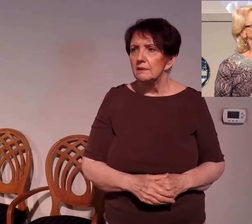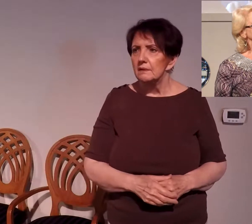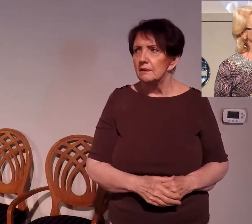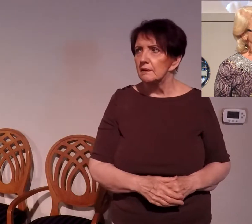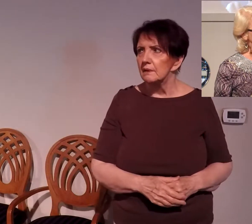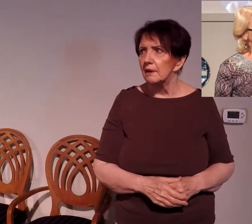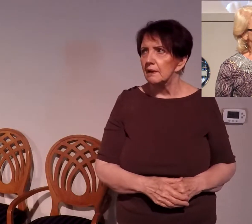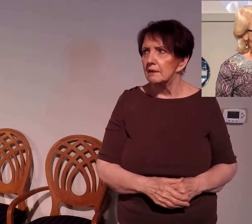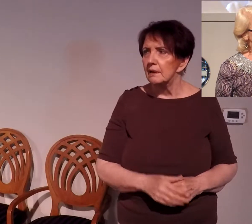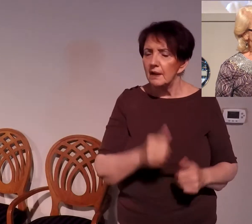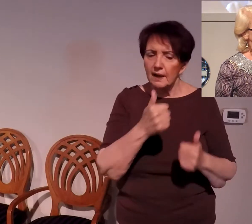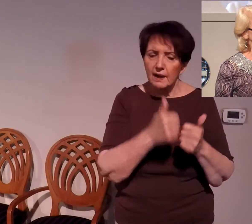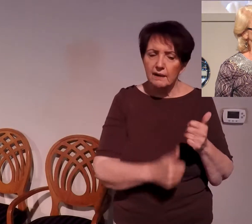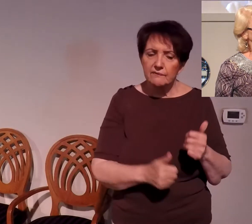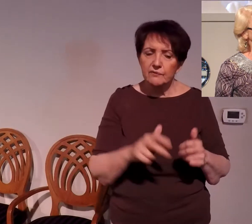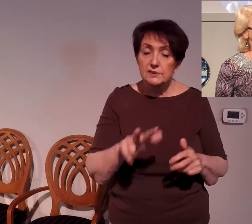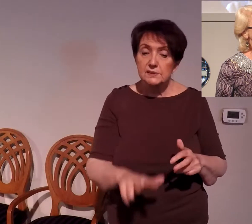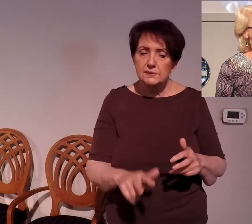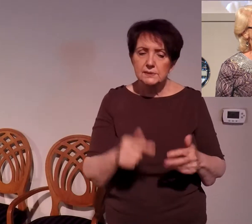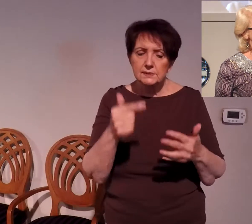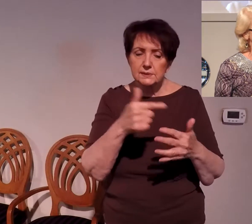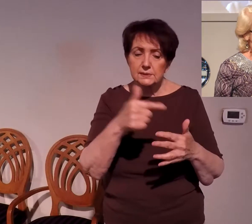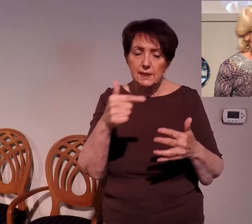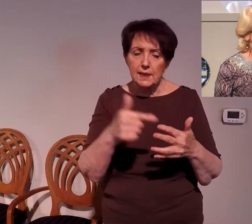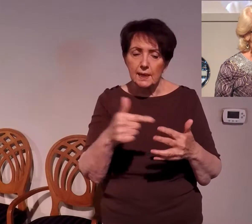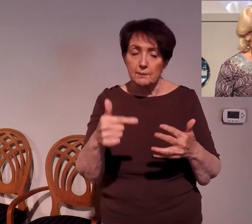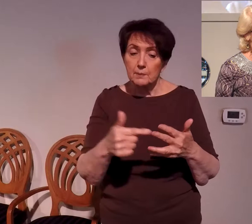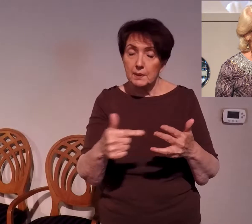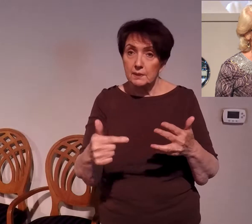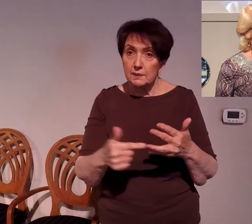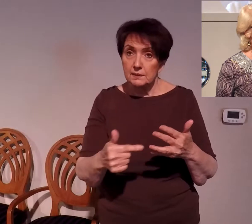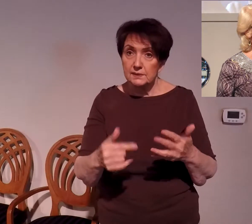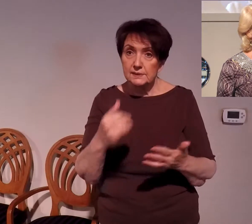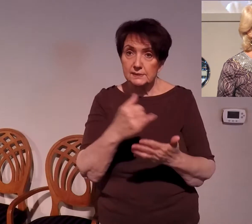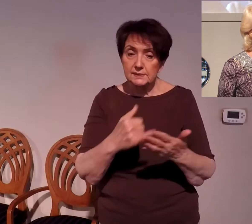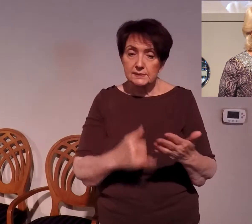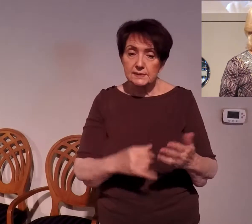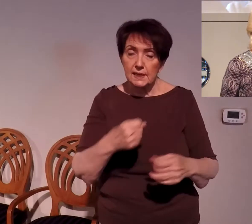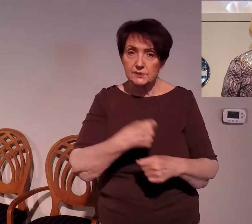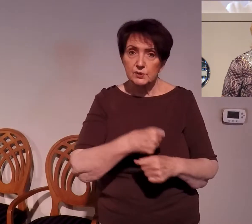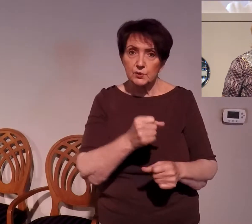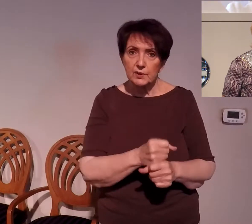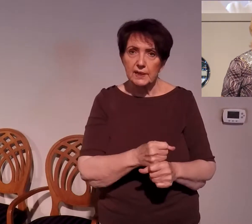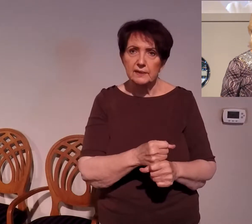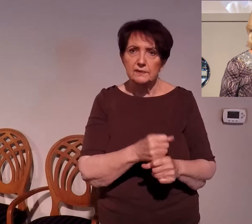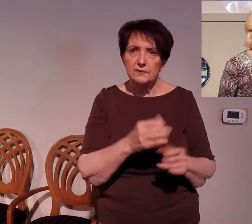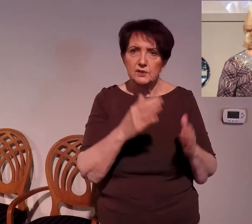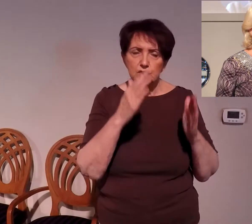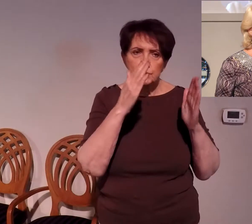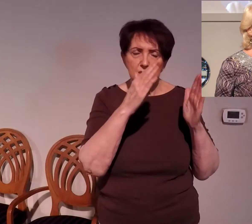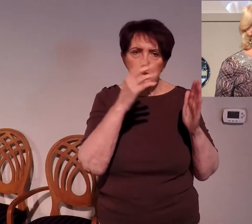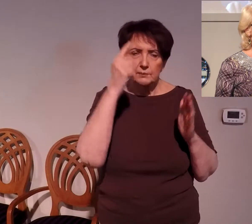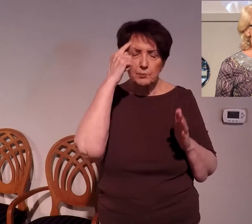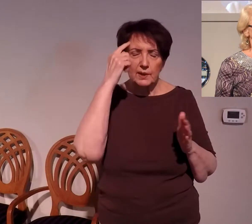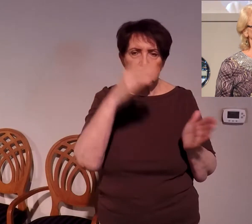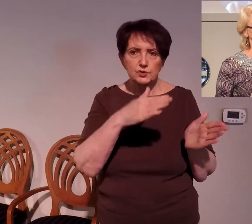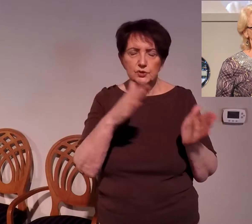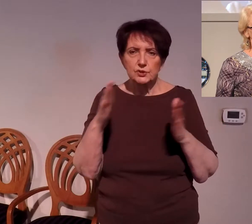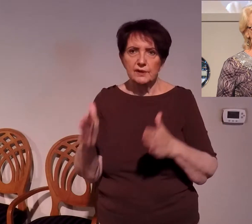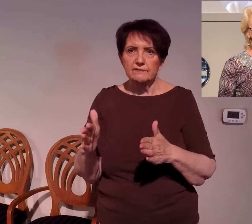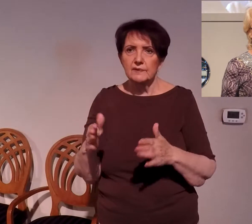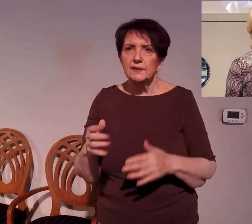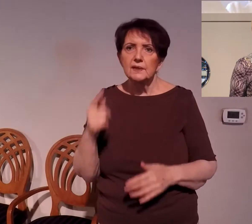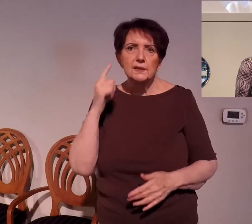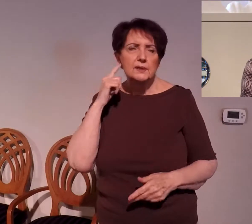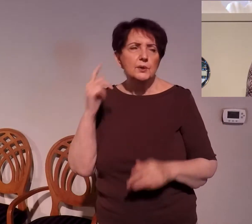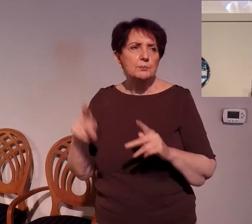Every step of a spiritual mind treatment is designed to create that shift. And the other thing I hear people say